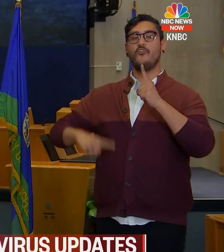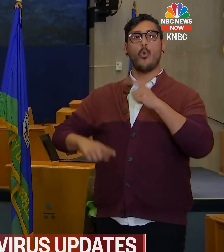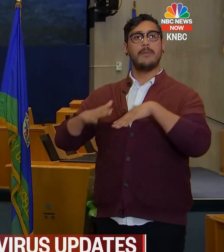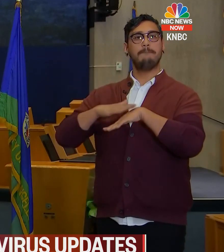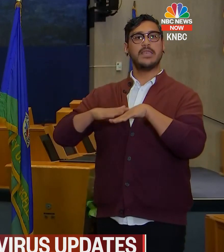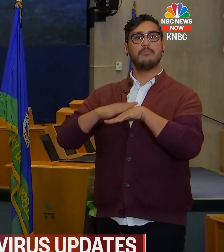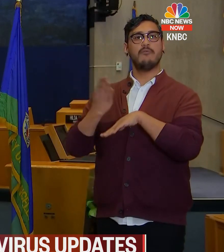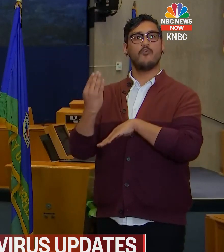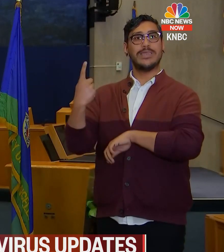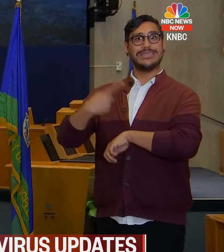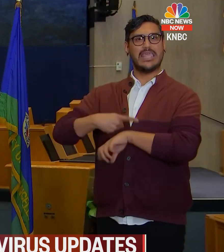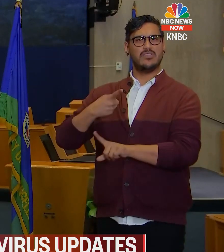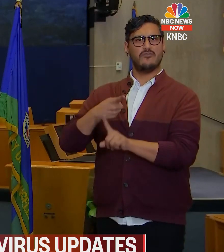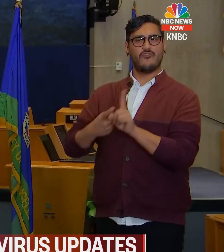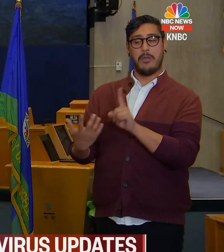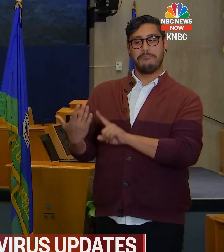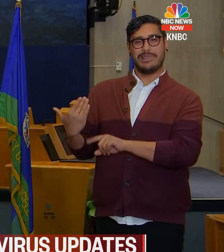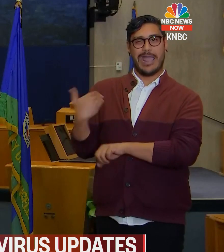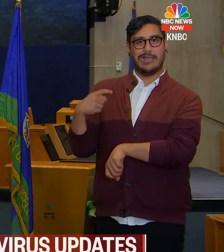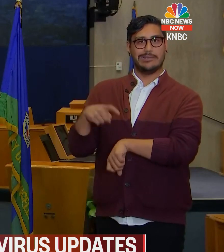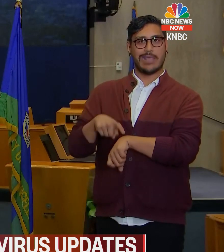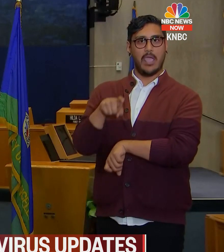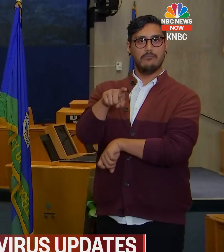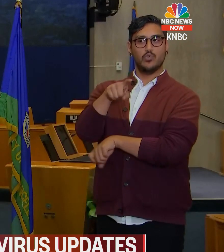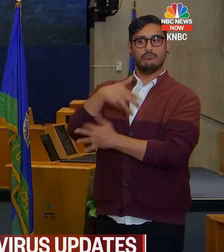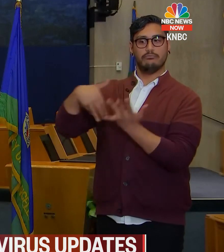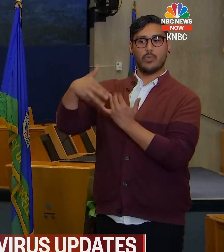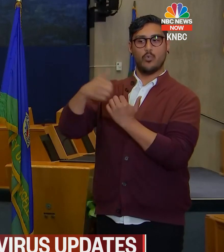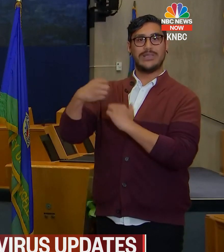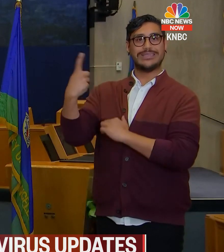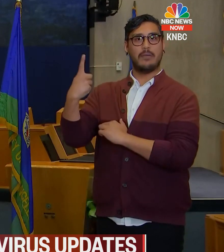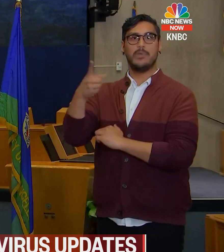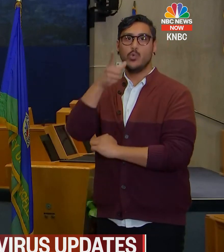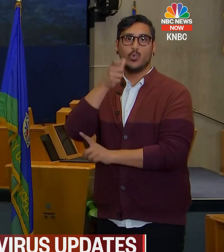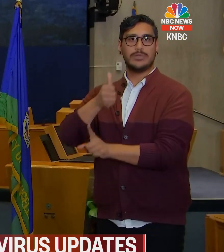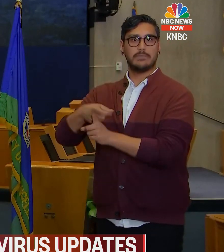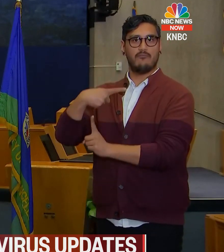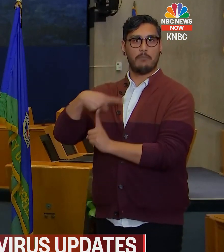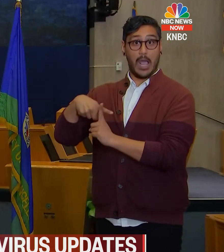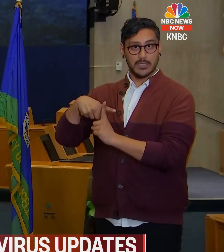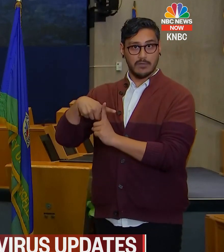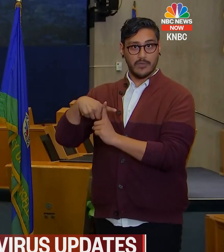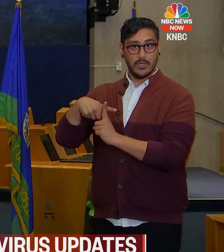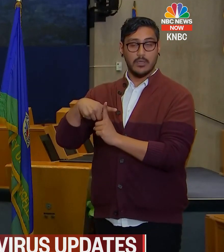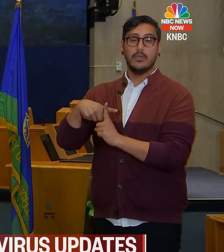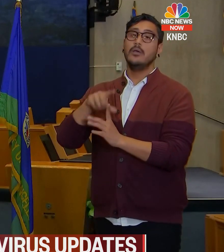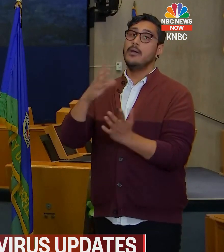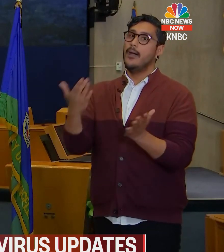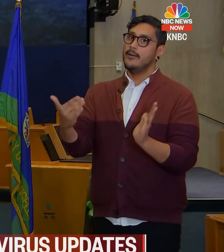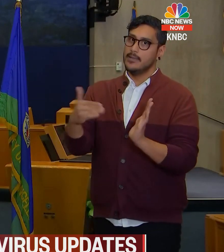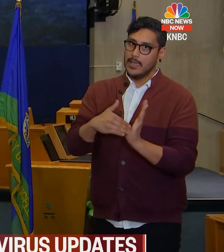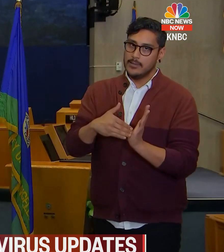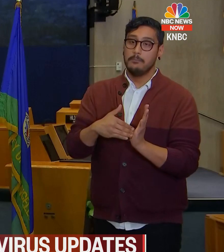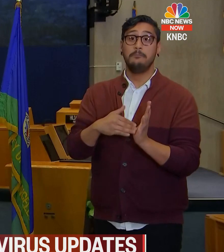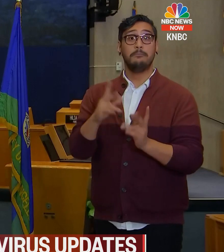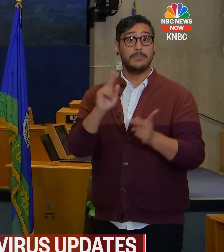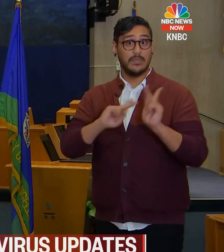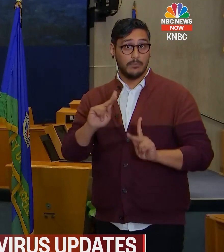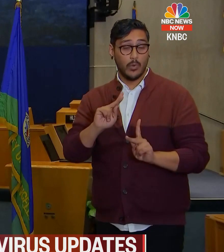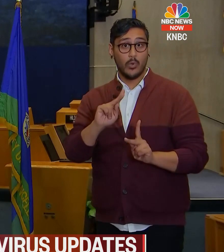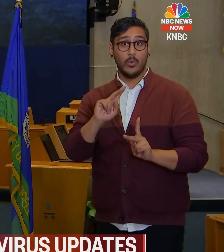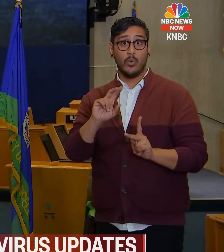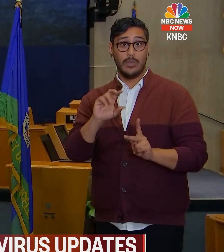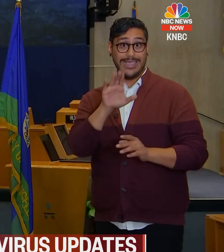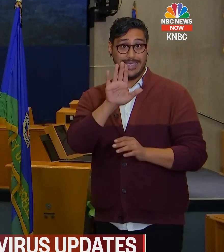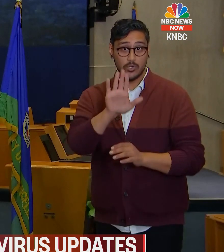the last exposure you had with a person who's positive. Close contacts, again, household members,